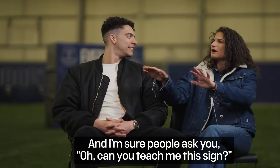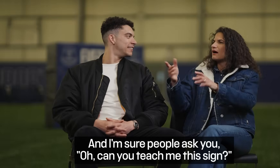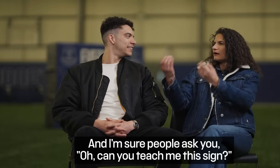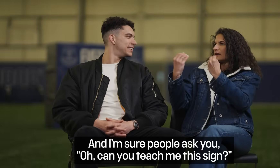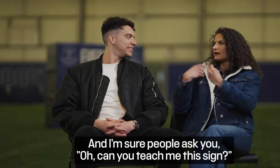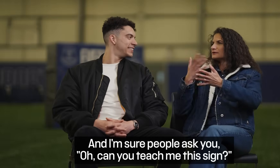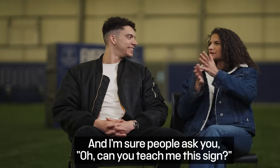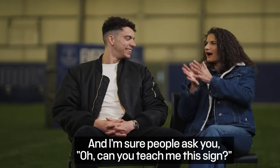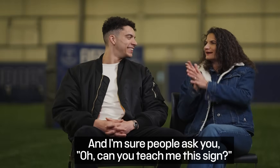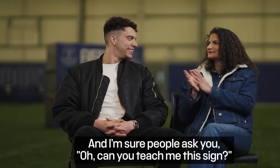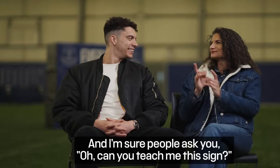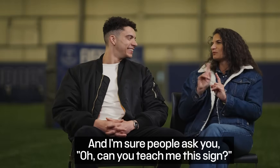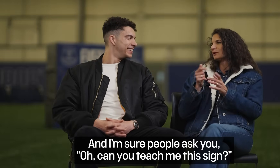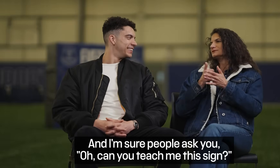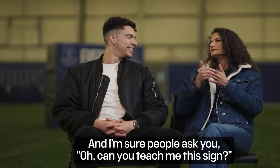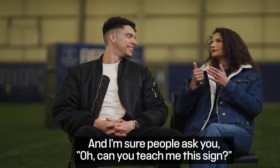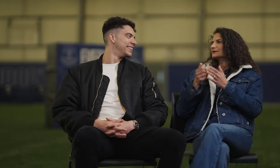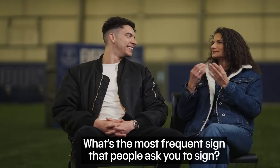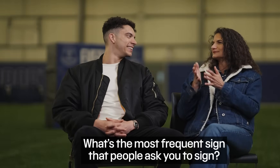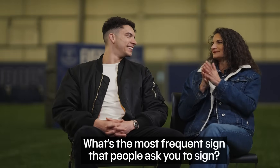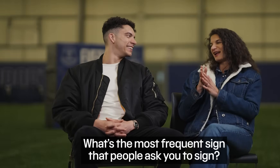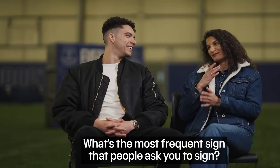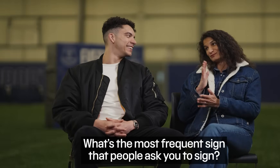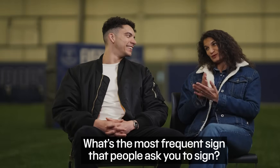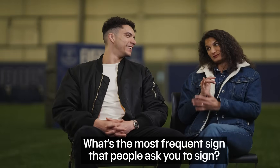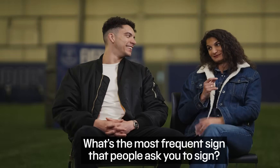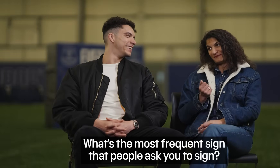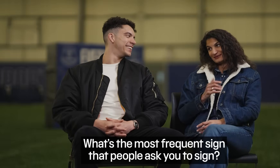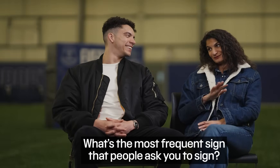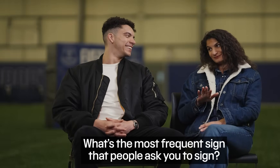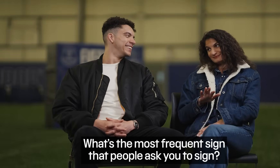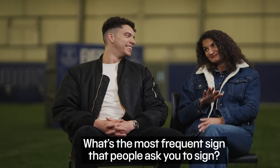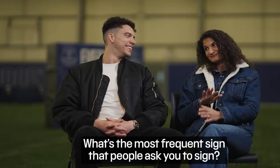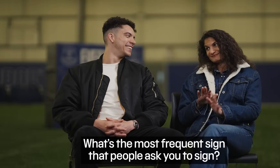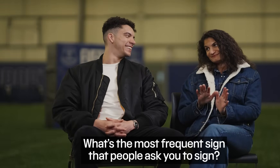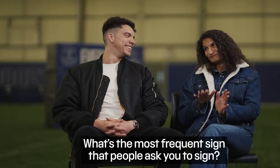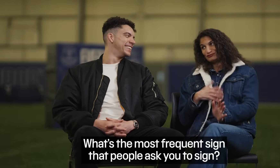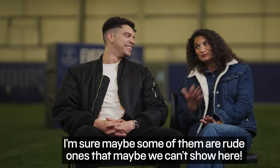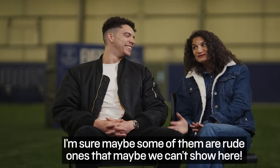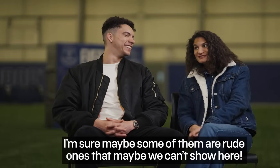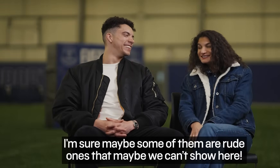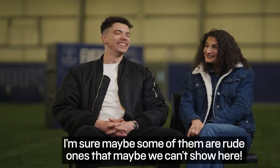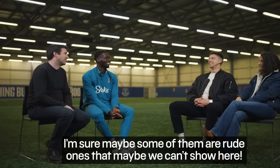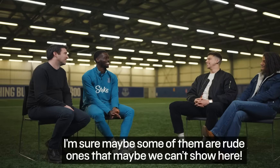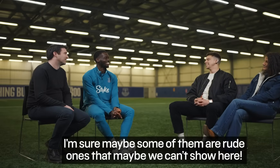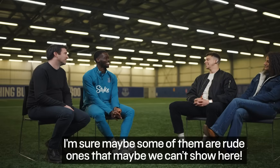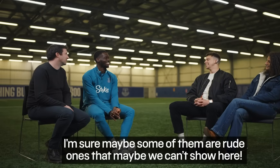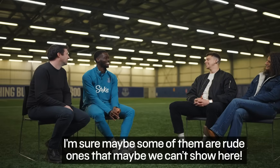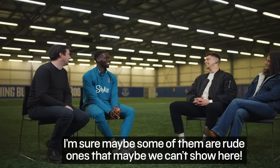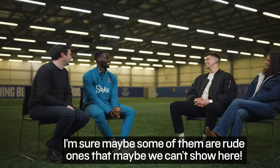And I'm sure people ask you, oh, can you teach me this sign? What's the most frequent sign that people ask you to sign? I mean, I'm sure that maybe some of them are rude ones that